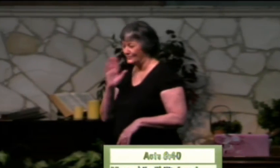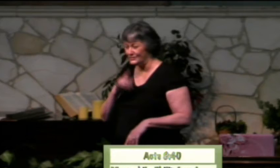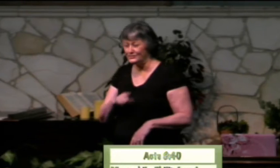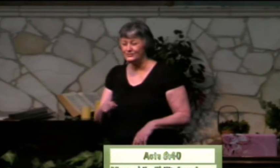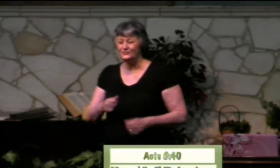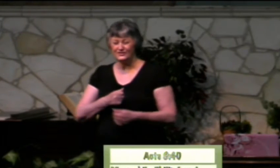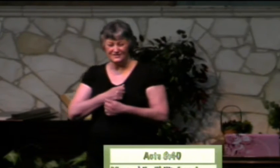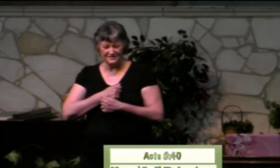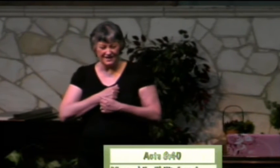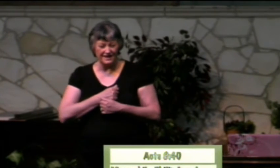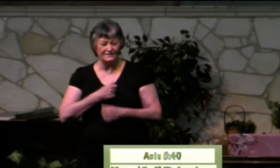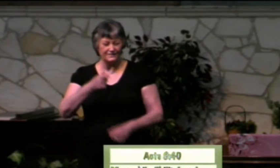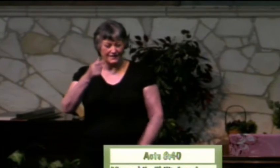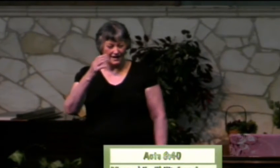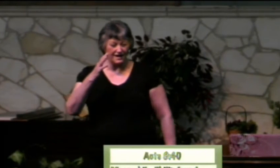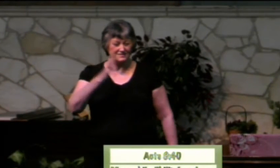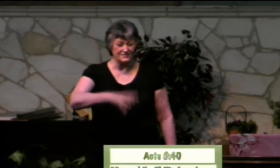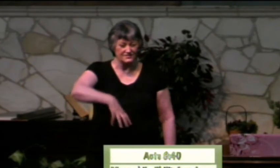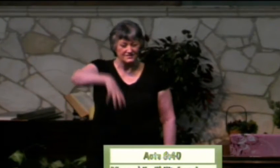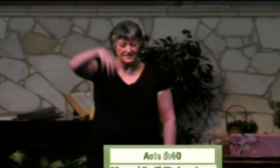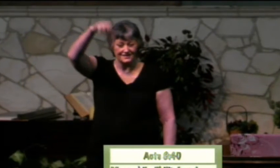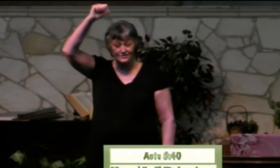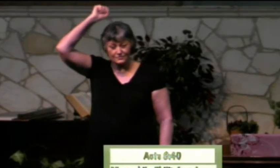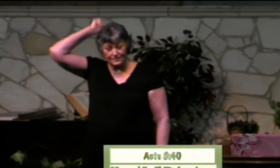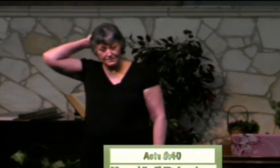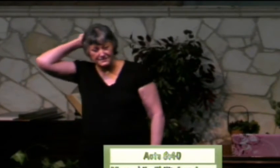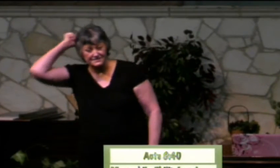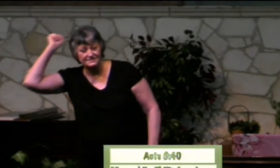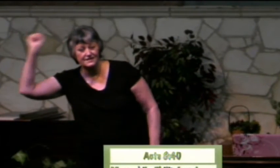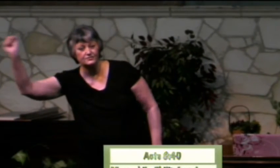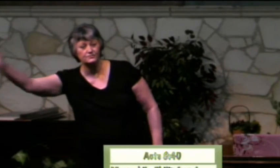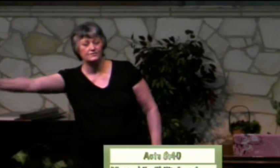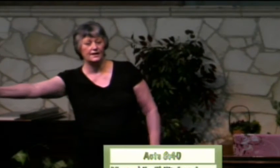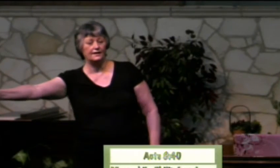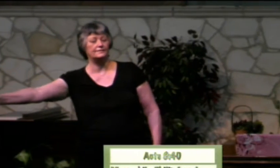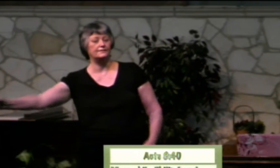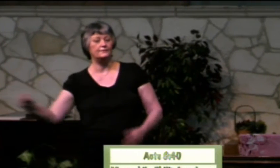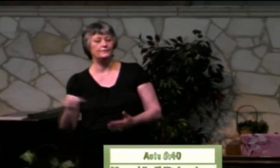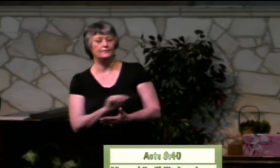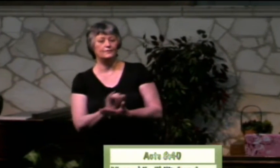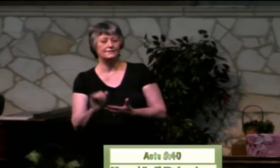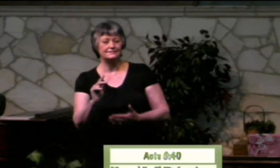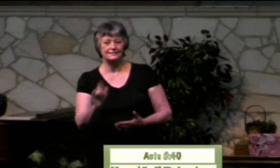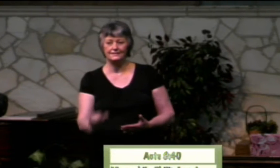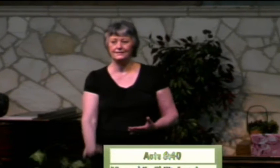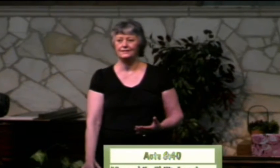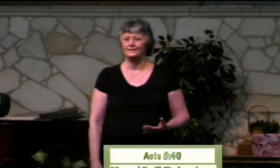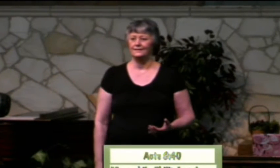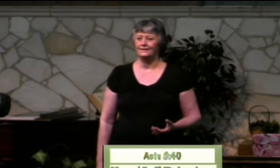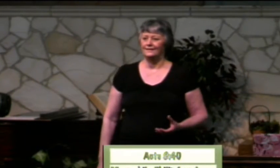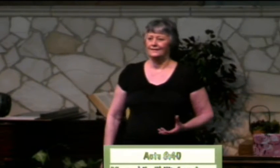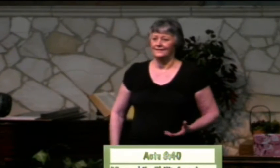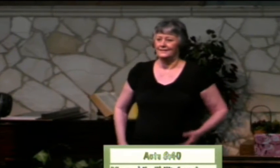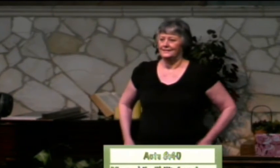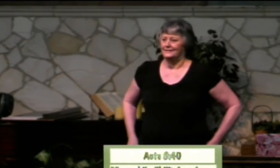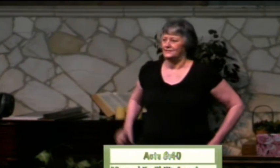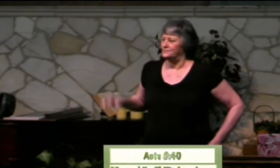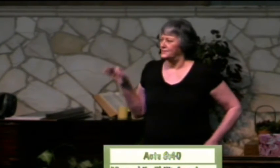Wouldn't you just love for God just to yank you up and set you down in New York City to preach